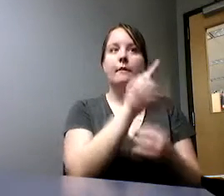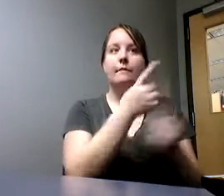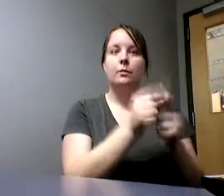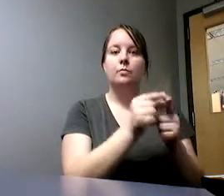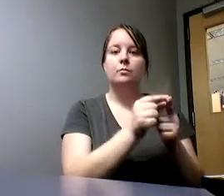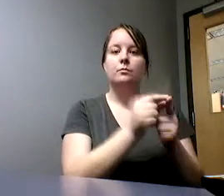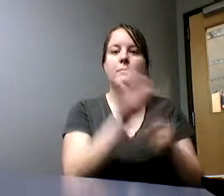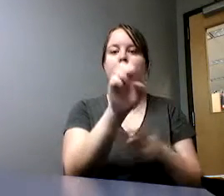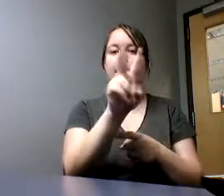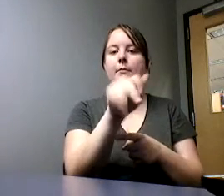evaporation.